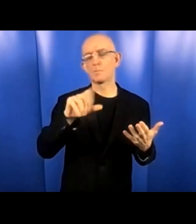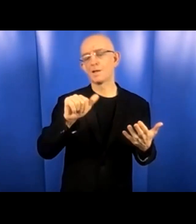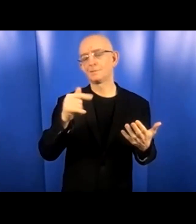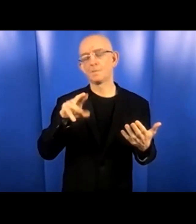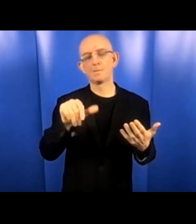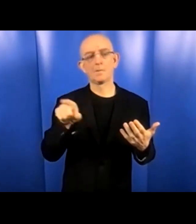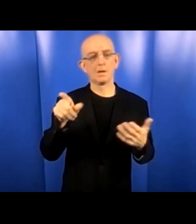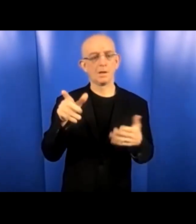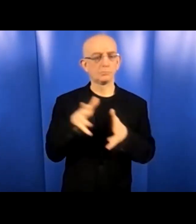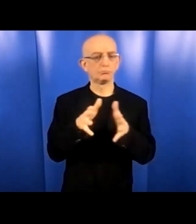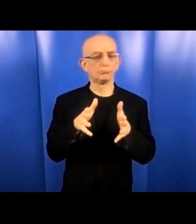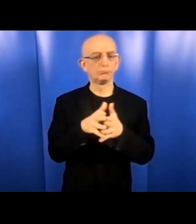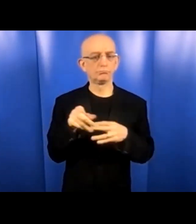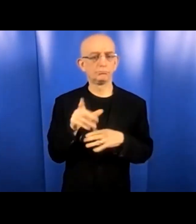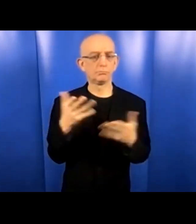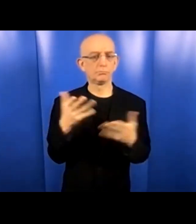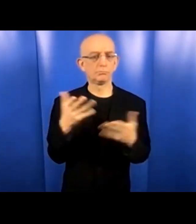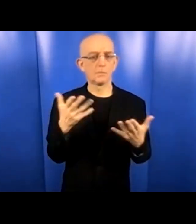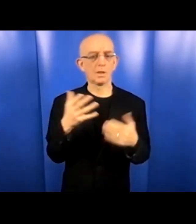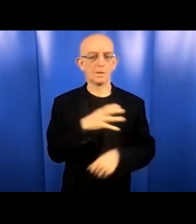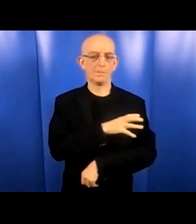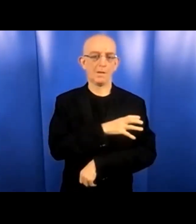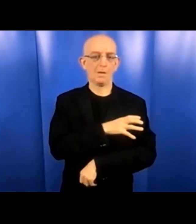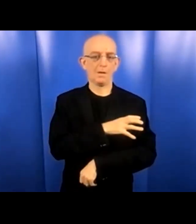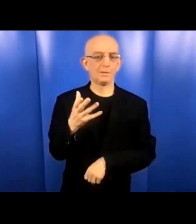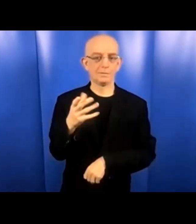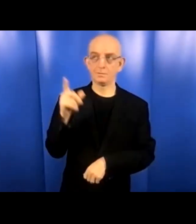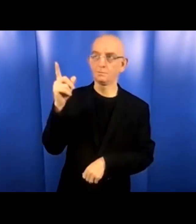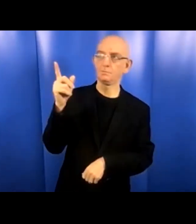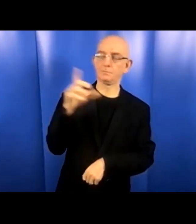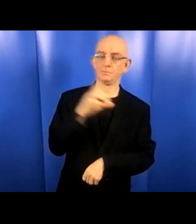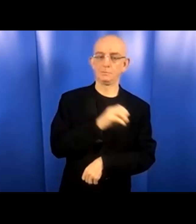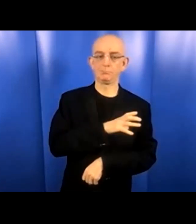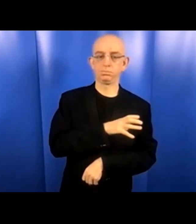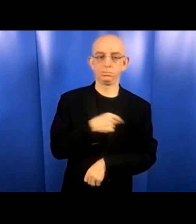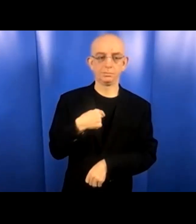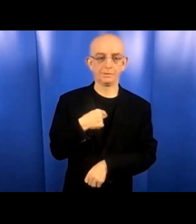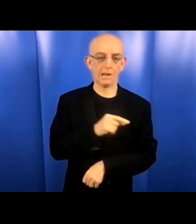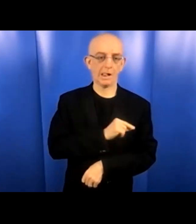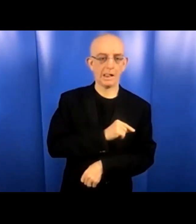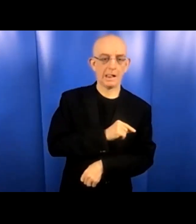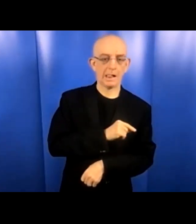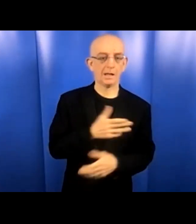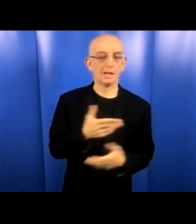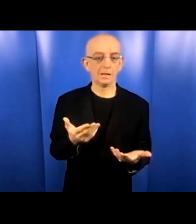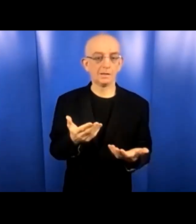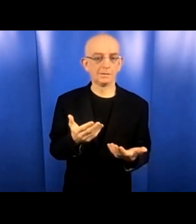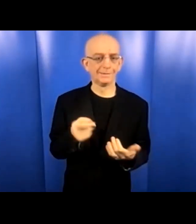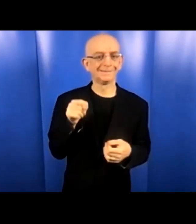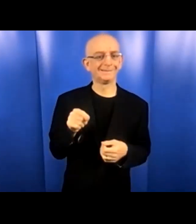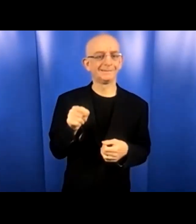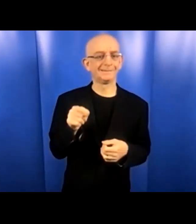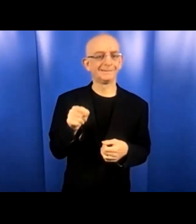we just have to navigate the space with a lot of wisdom,